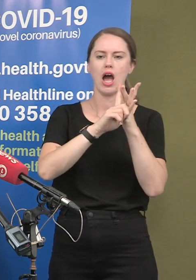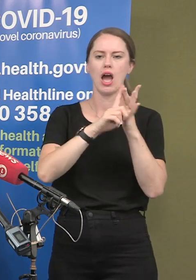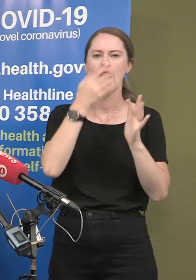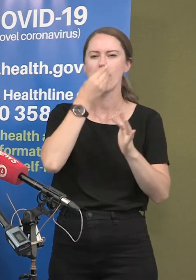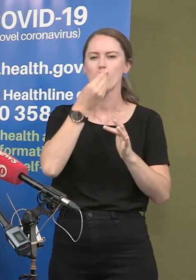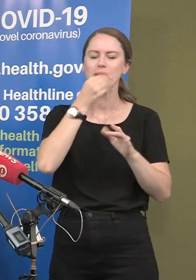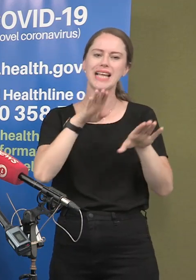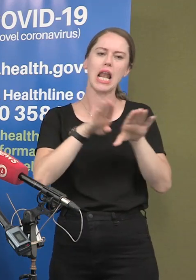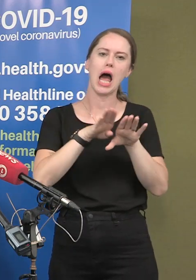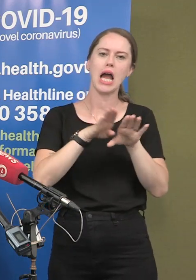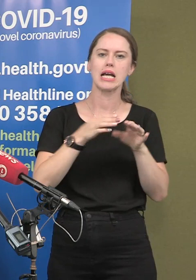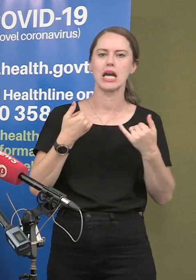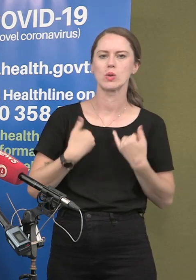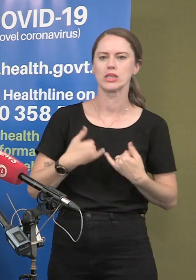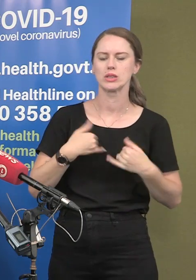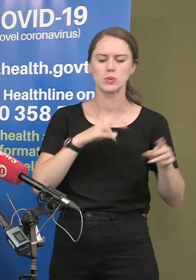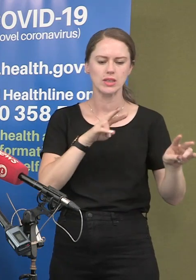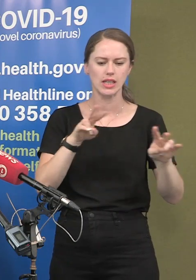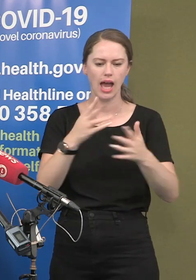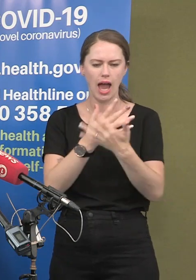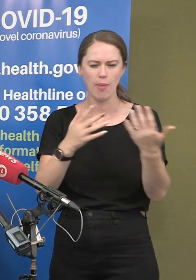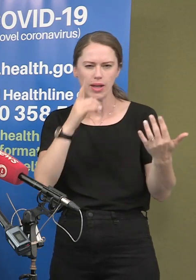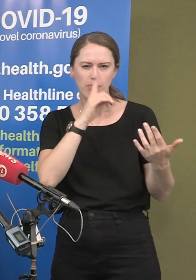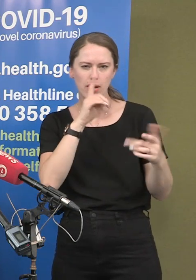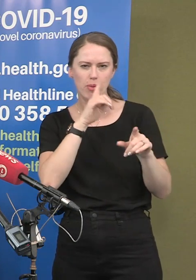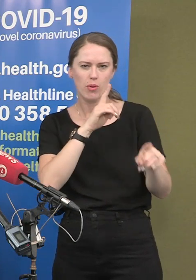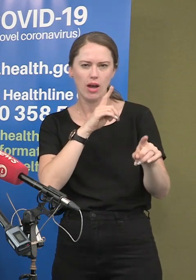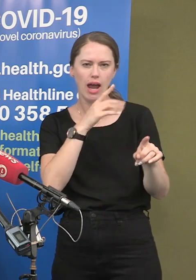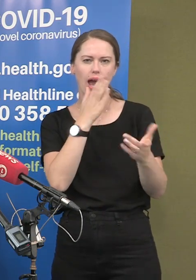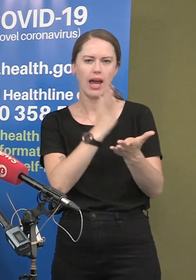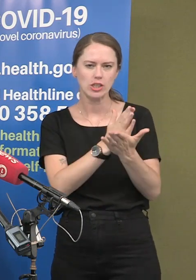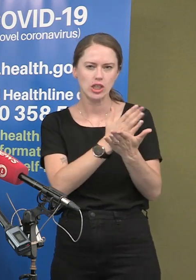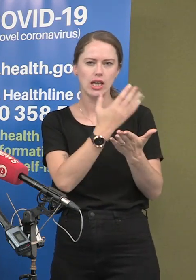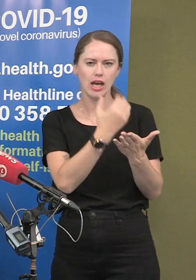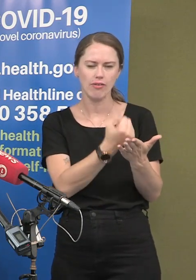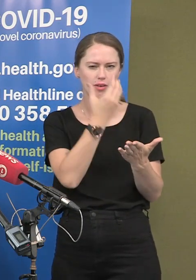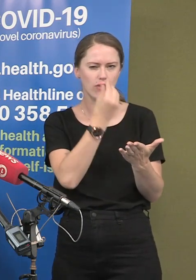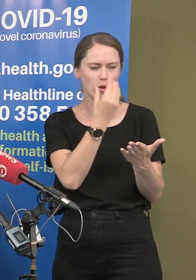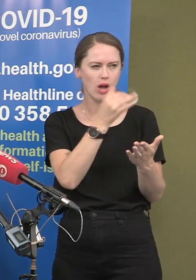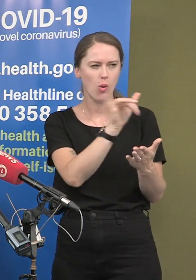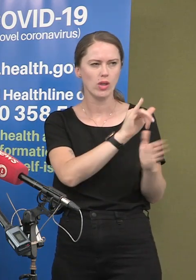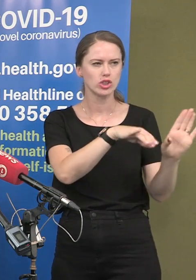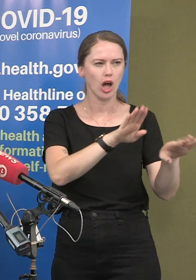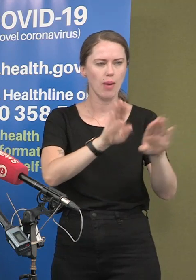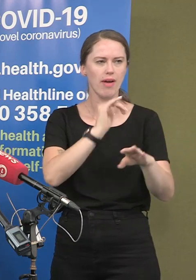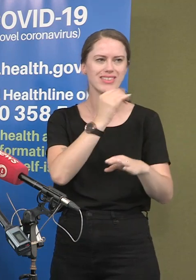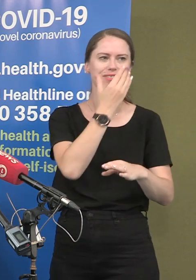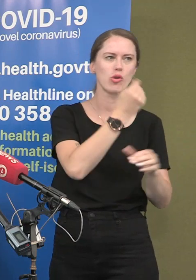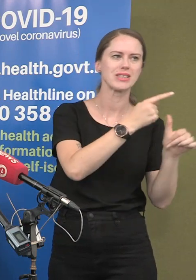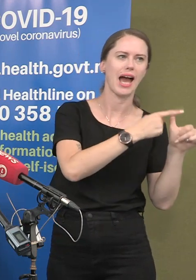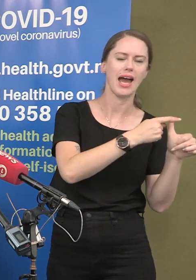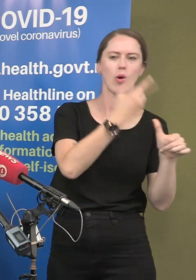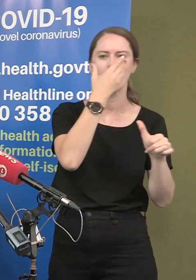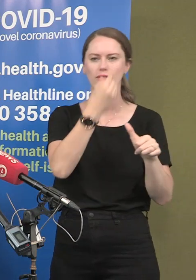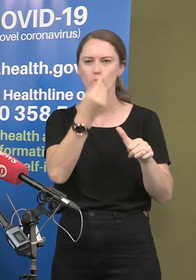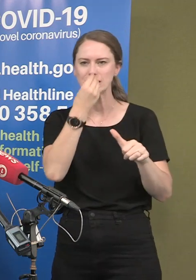illness, to see how many people have got actual influenza and which type, whether it's influenza A or influenza